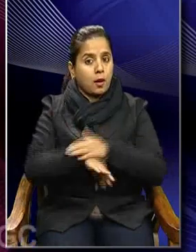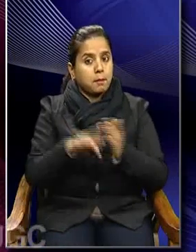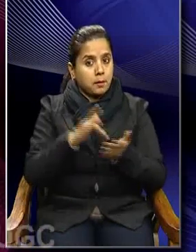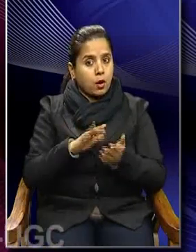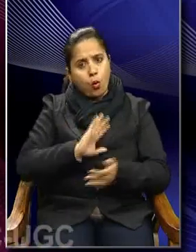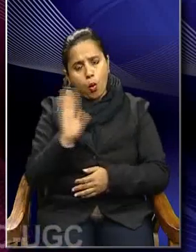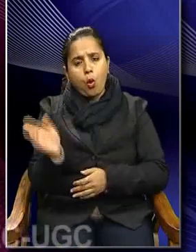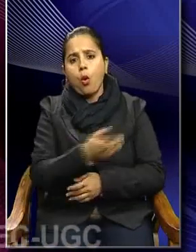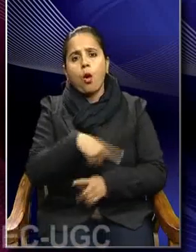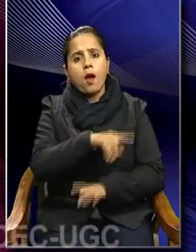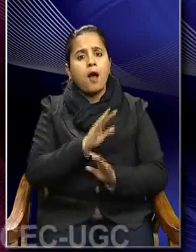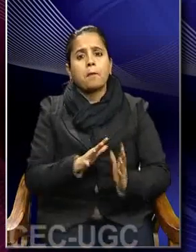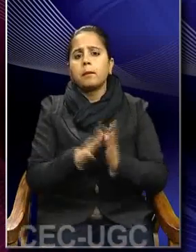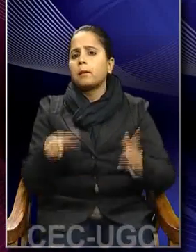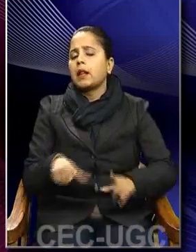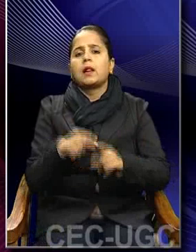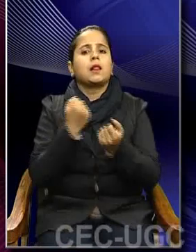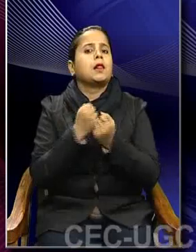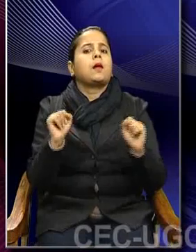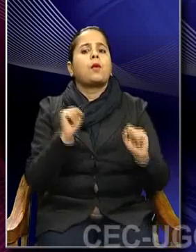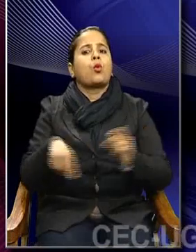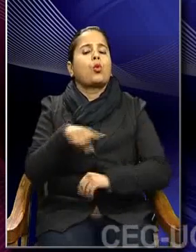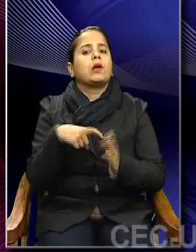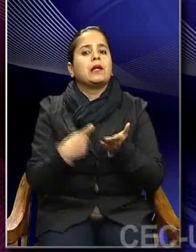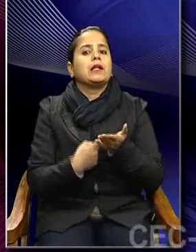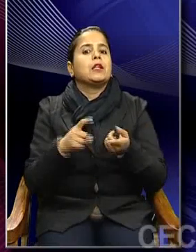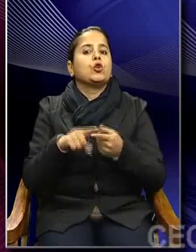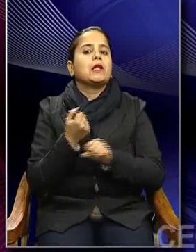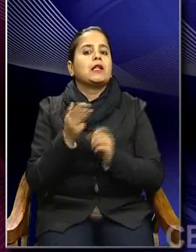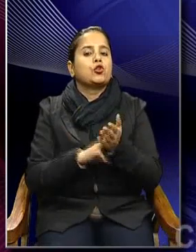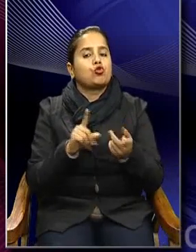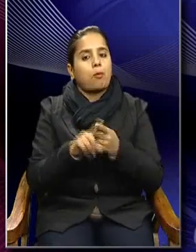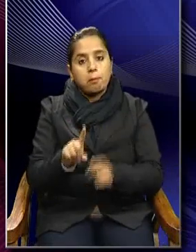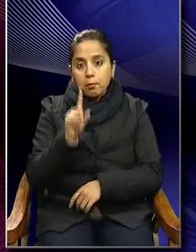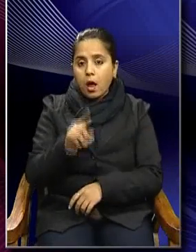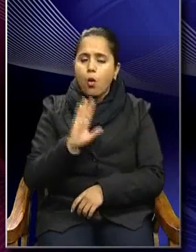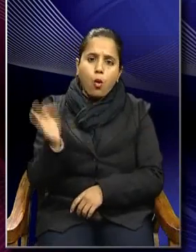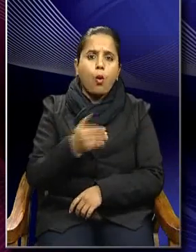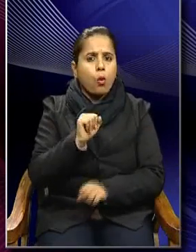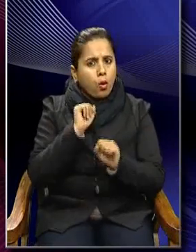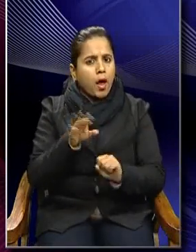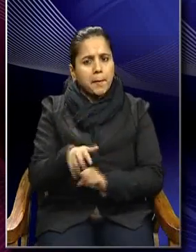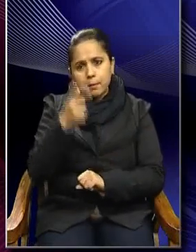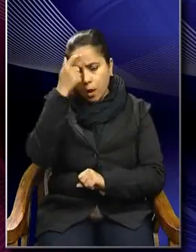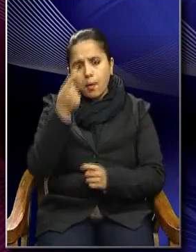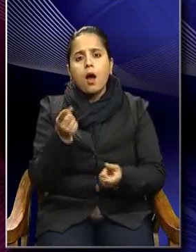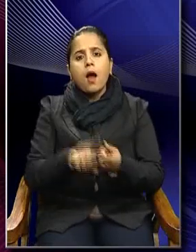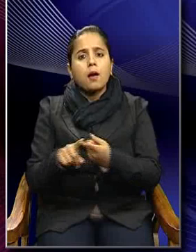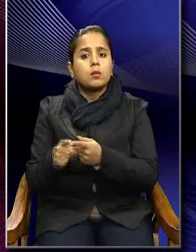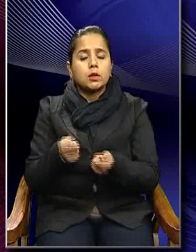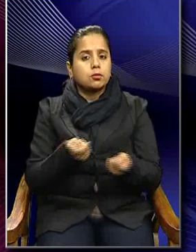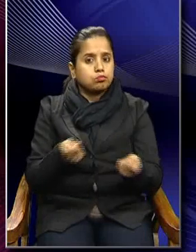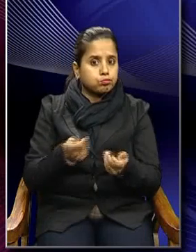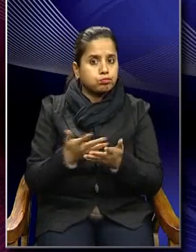all had liberal democratic regimes, but all the three had very specific problems to tackle in